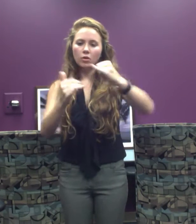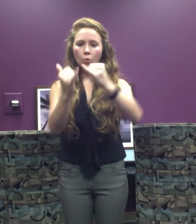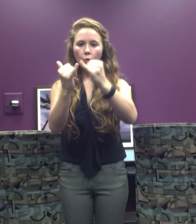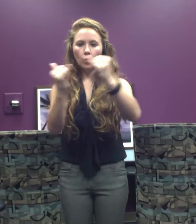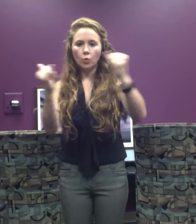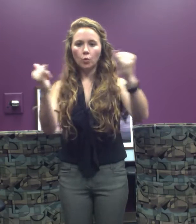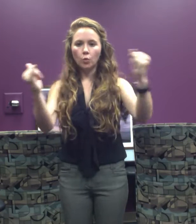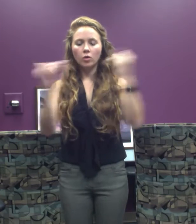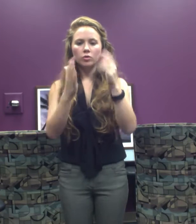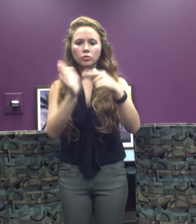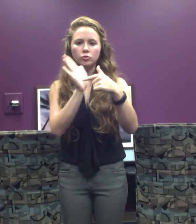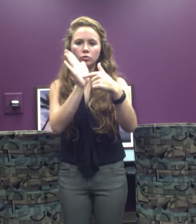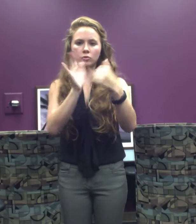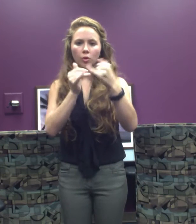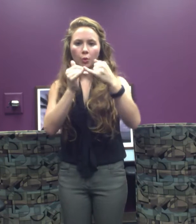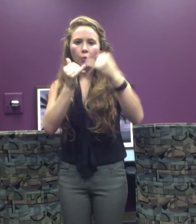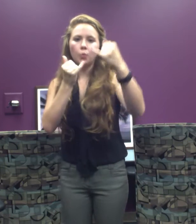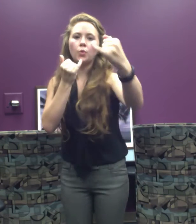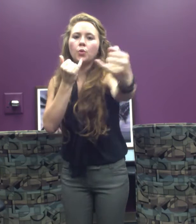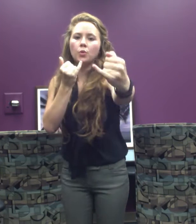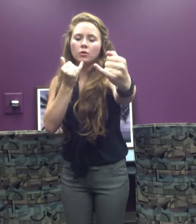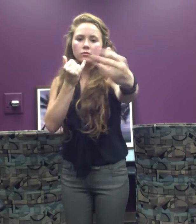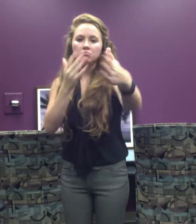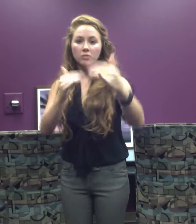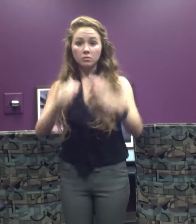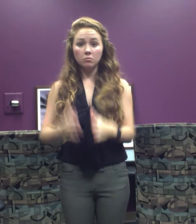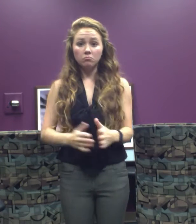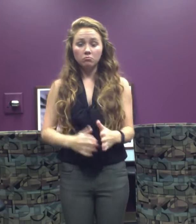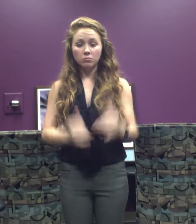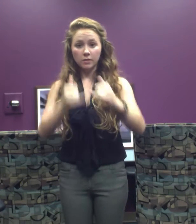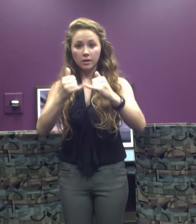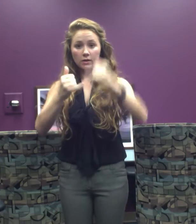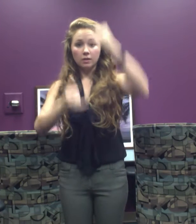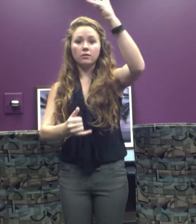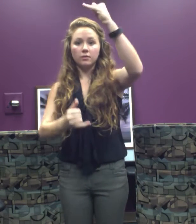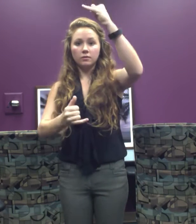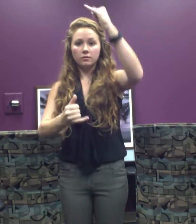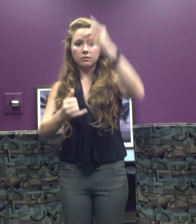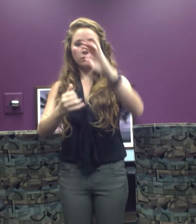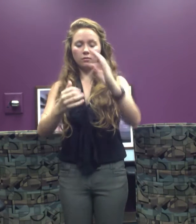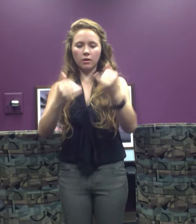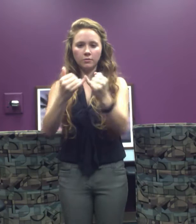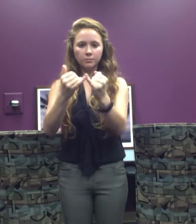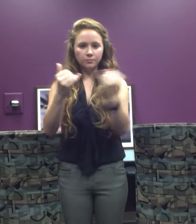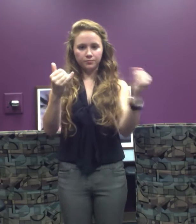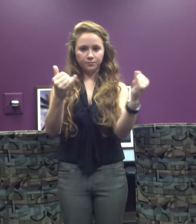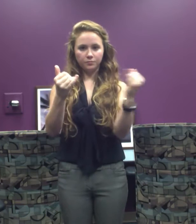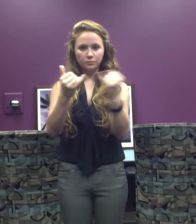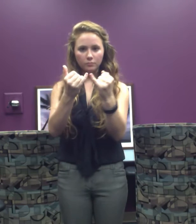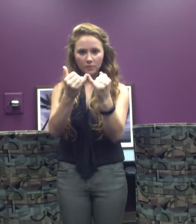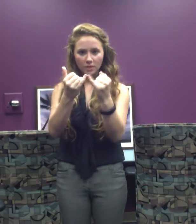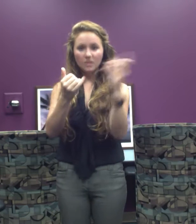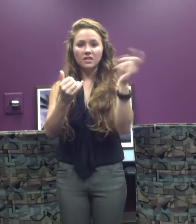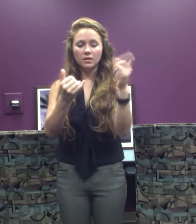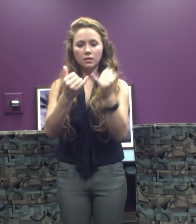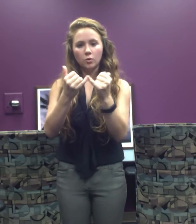depth. The height is here, the width is there, but now we need depth. So let's start on the top